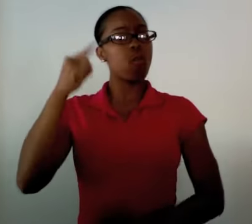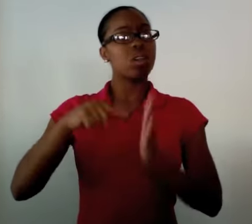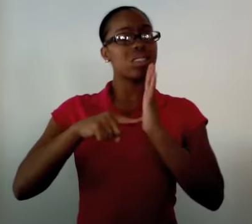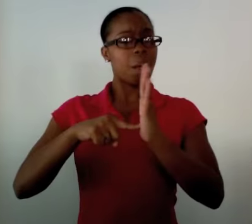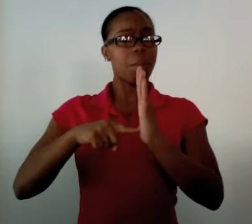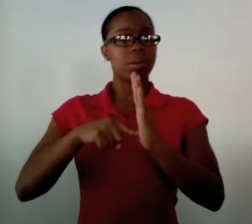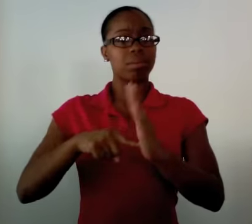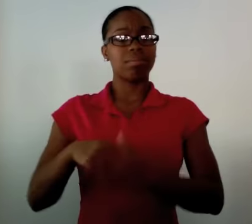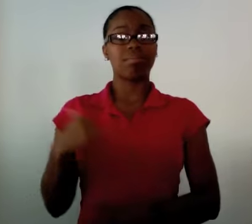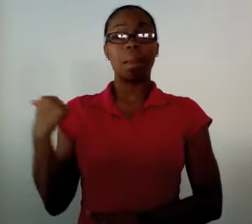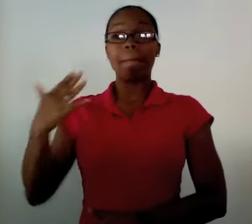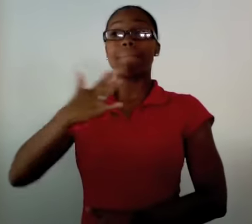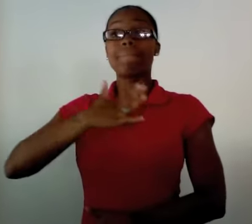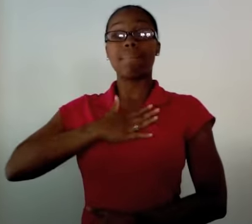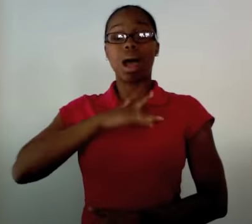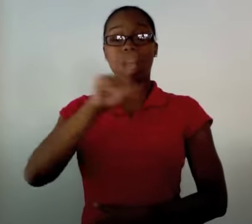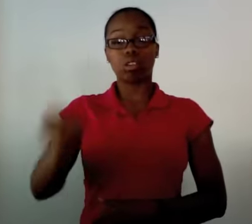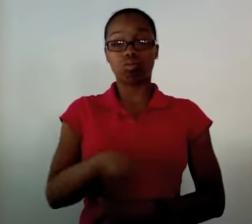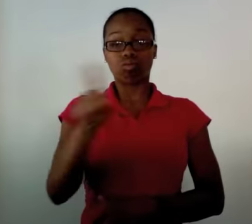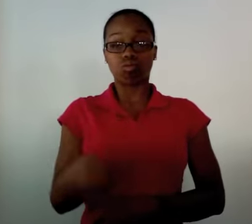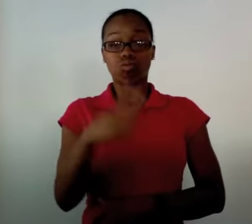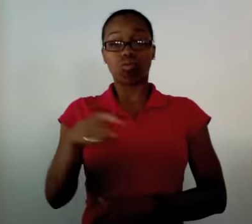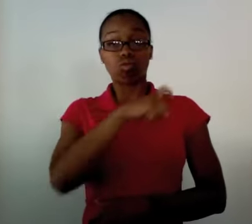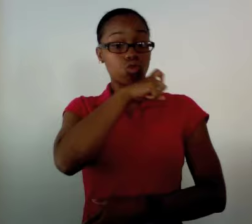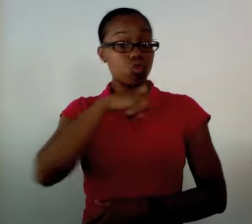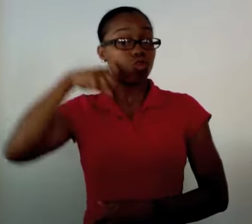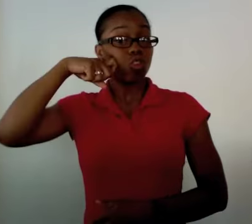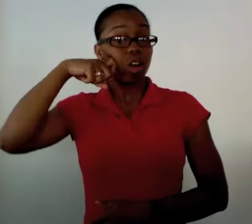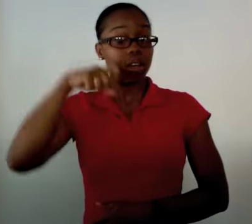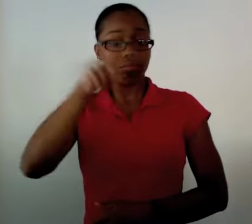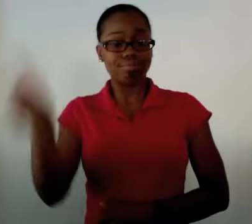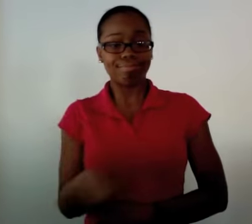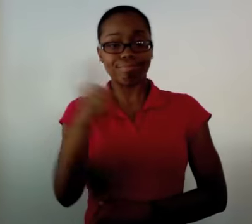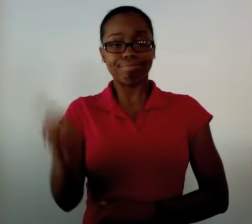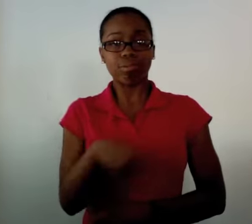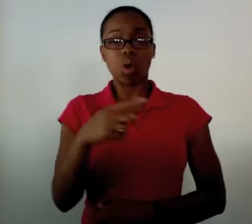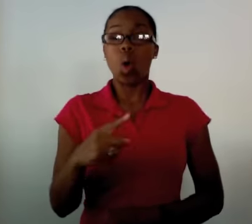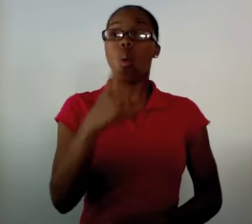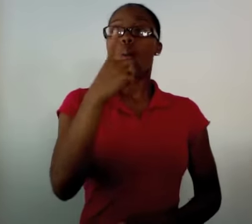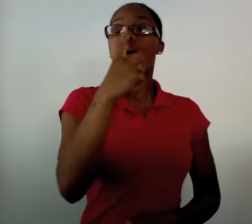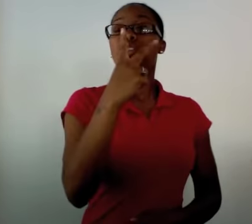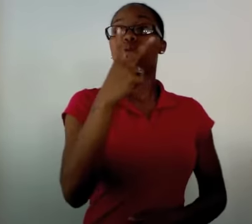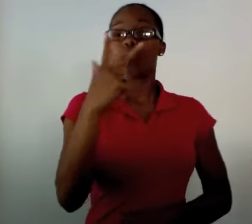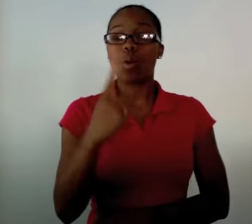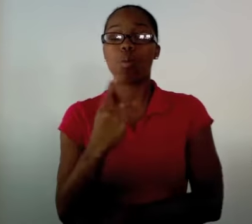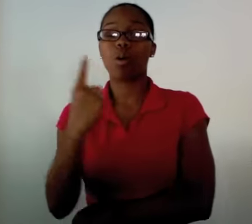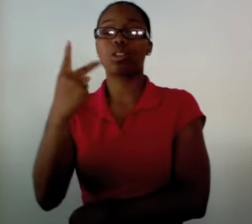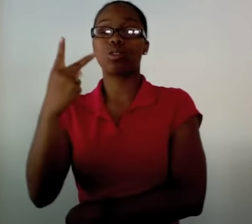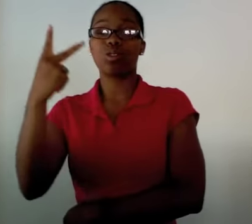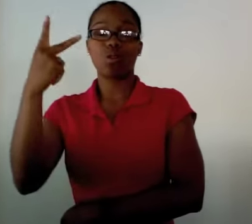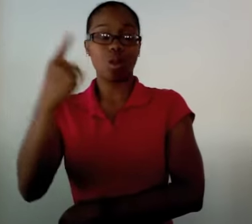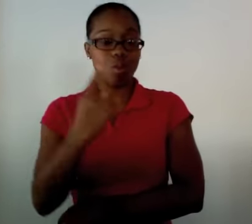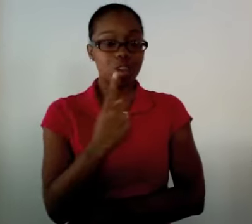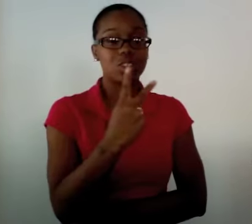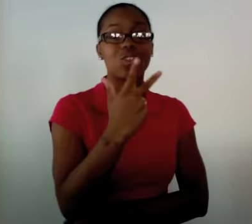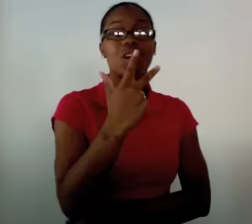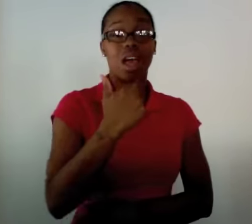tumble dryer. It's a waltz. 1, 2, 3, 1, 2, 3, 1, 2, 3. I love it.